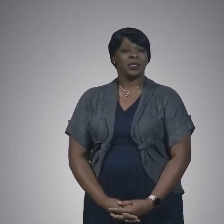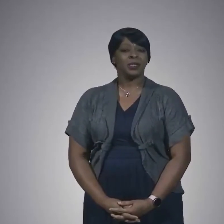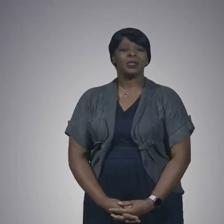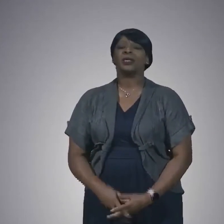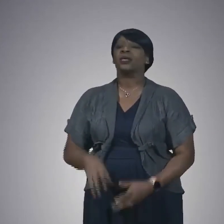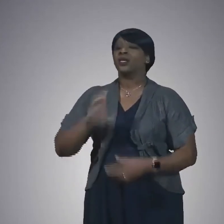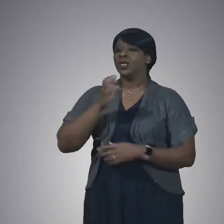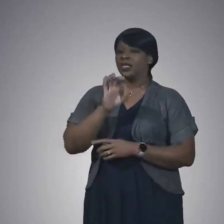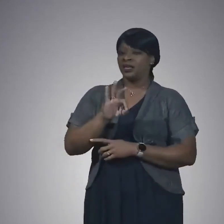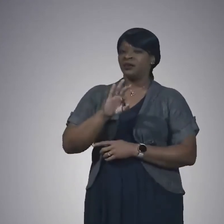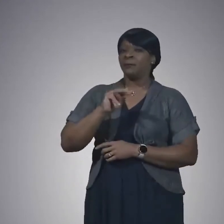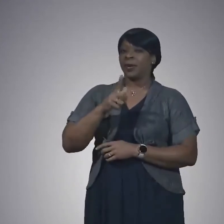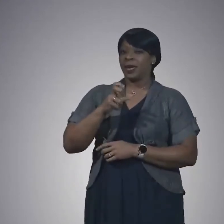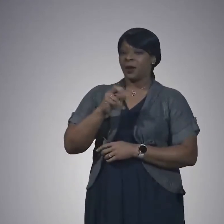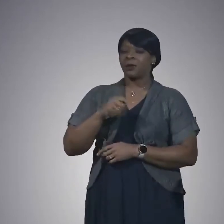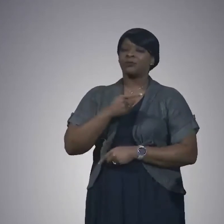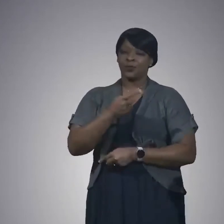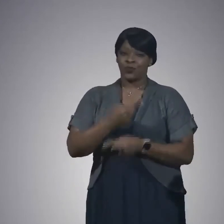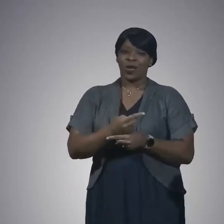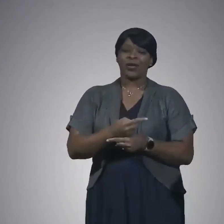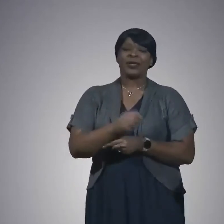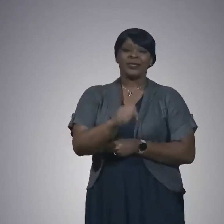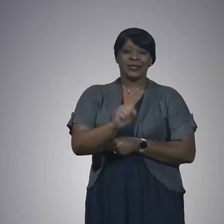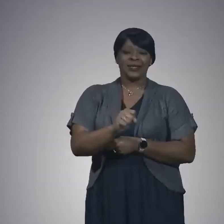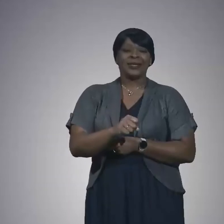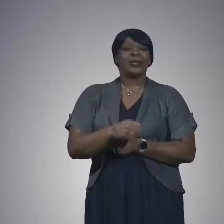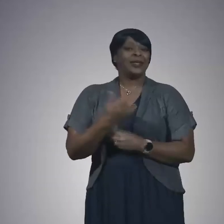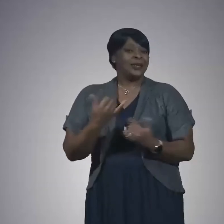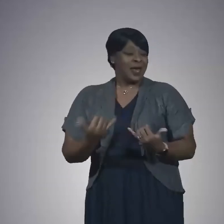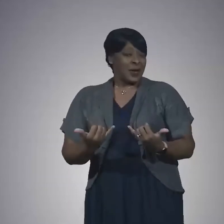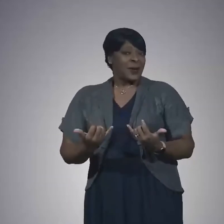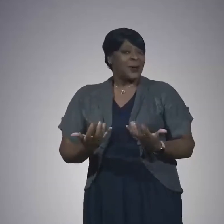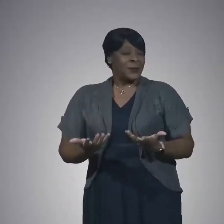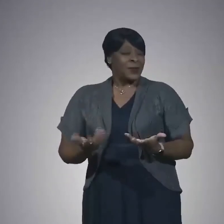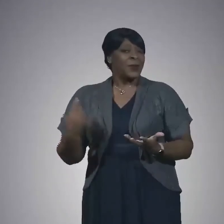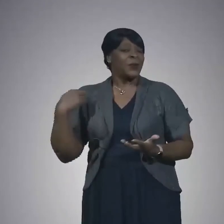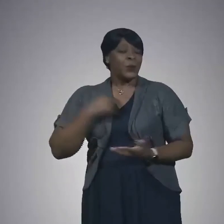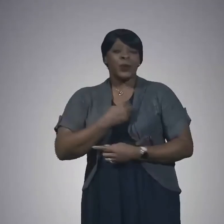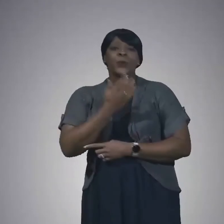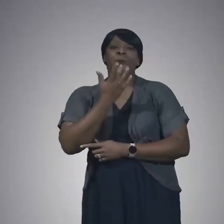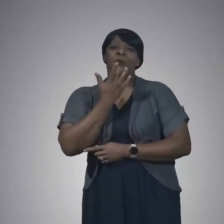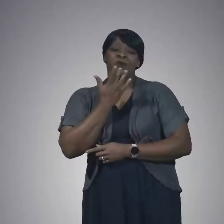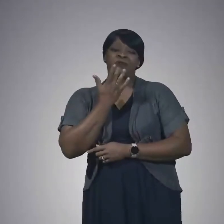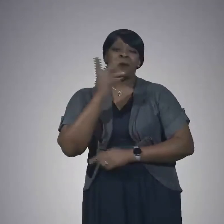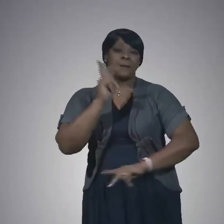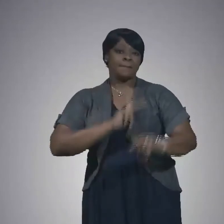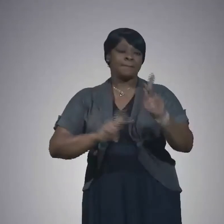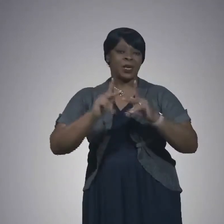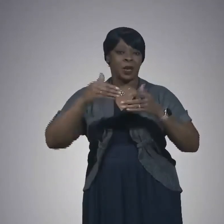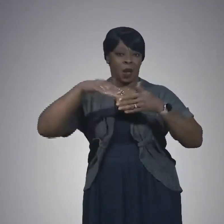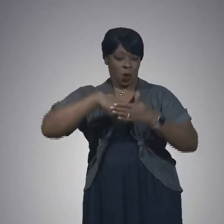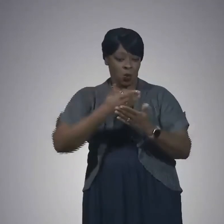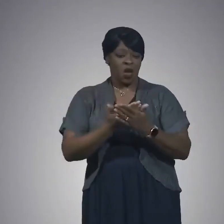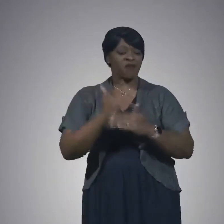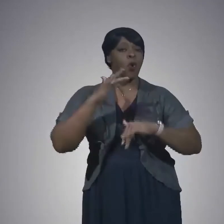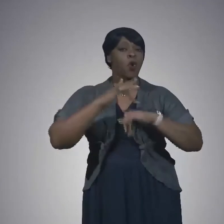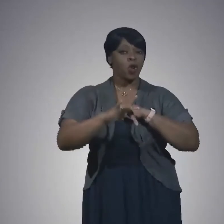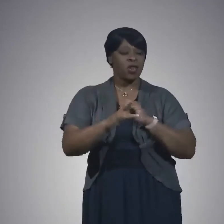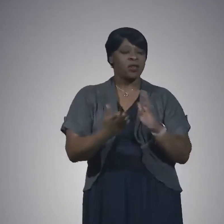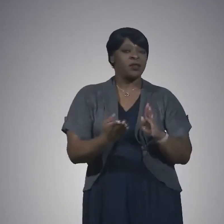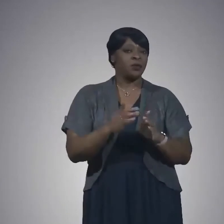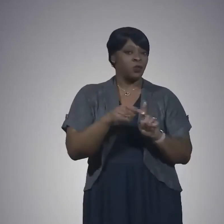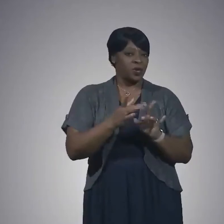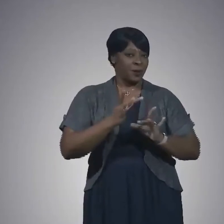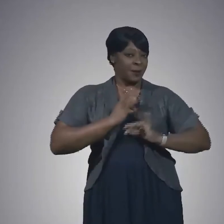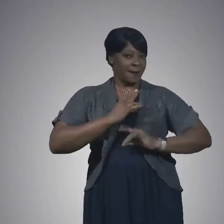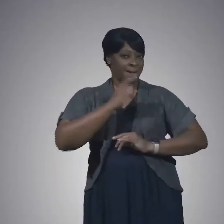Chief McGowan is exactly right. Now, with that said, we would prefer that folks come in early in the course. And